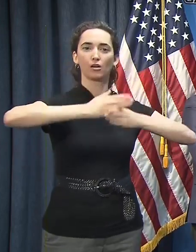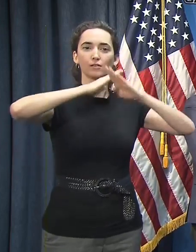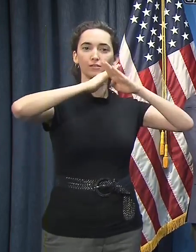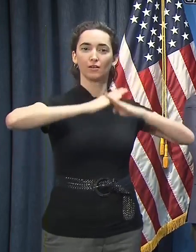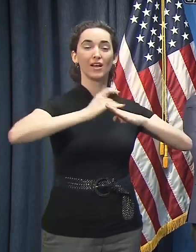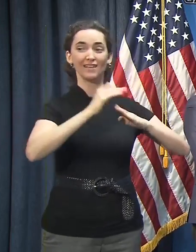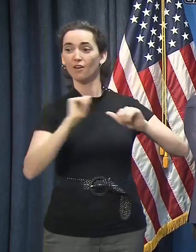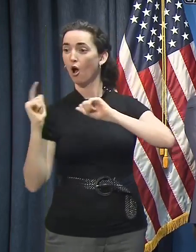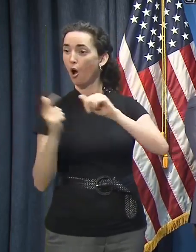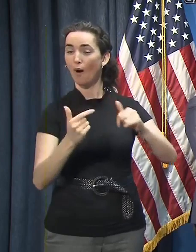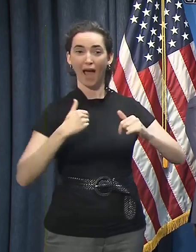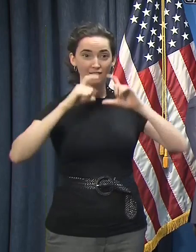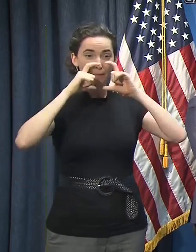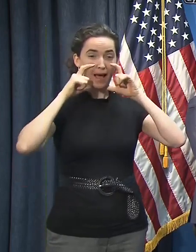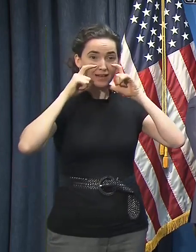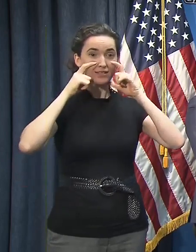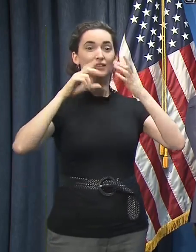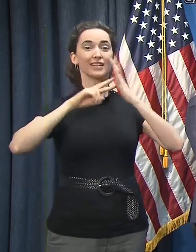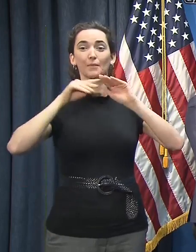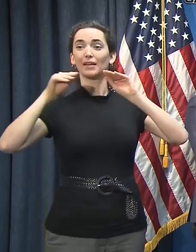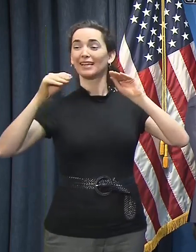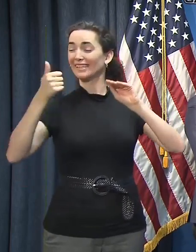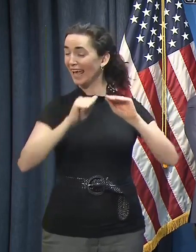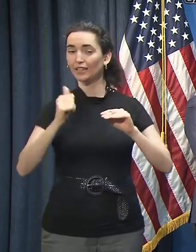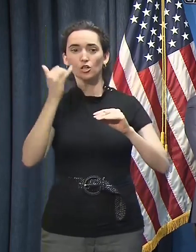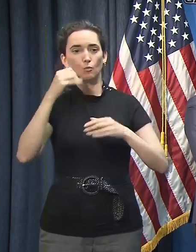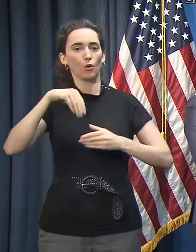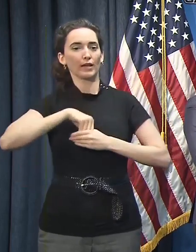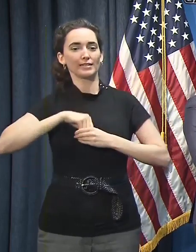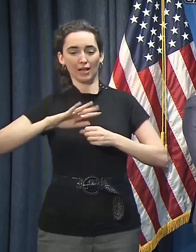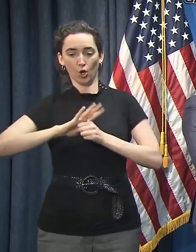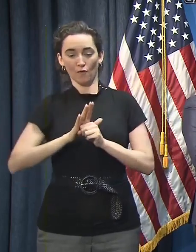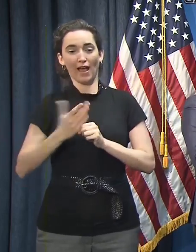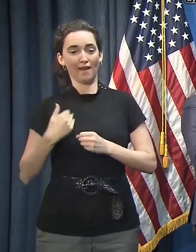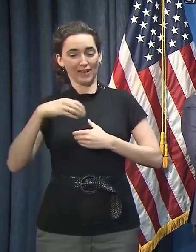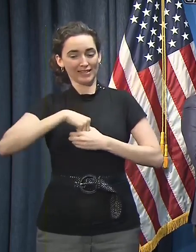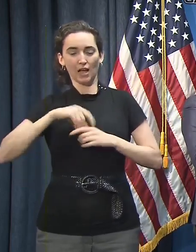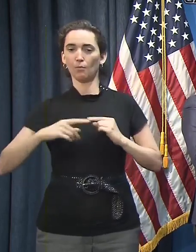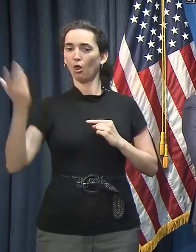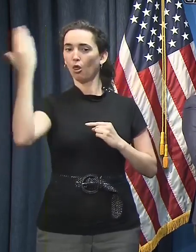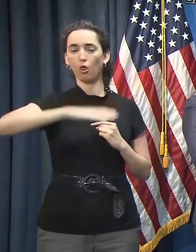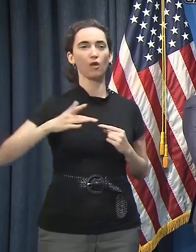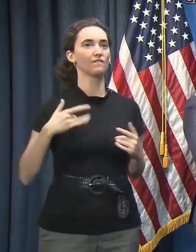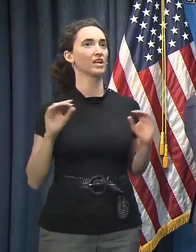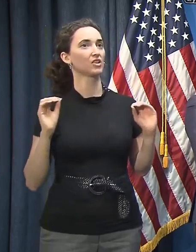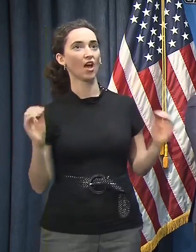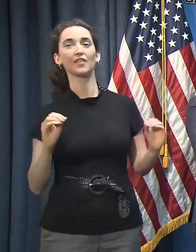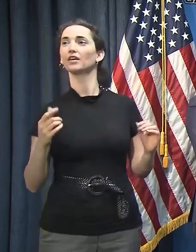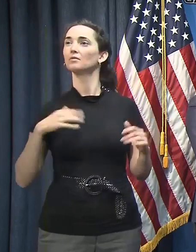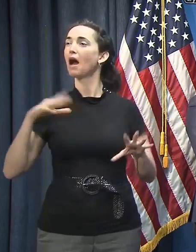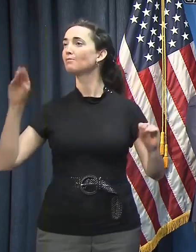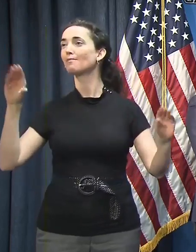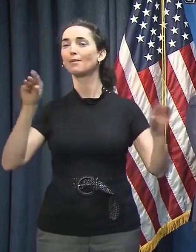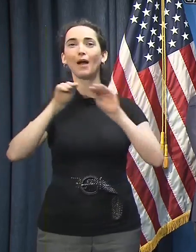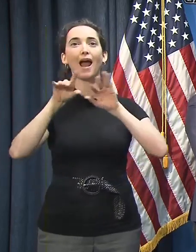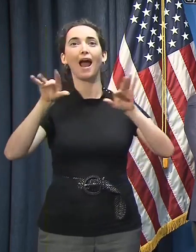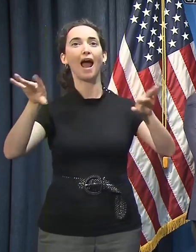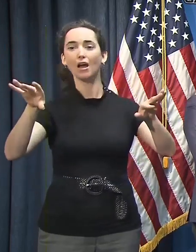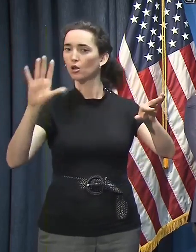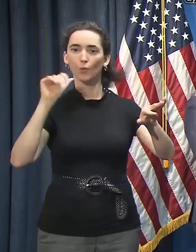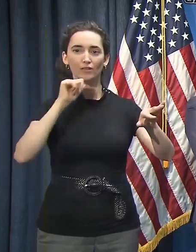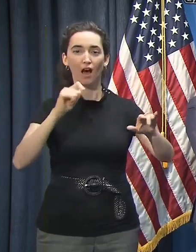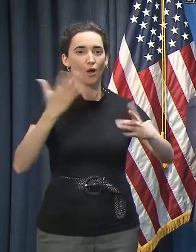wearing masks, we are limiting the likelihood that if any of us are asymptomatic or symptomatic, that we are shedding virus towards each other. So it's important